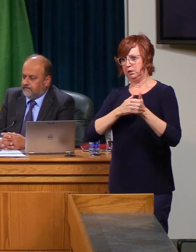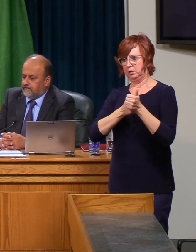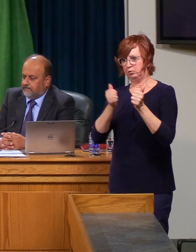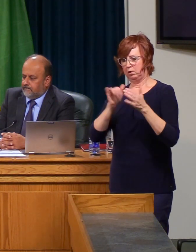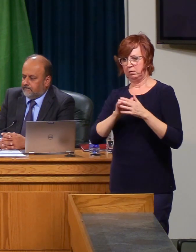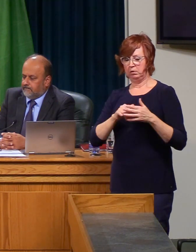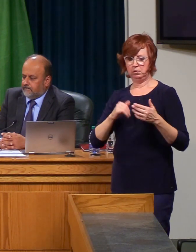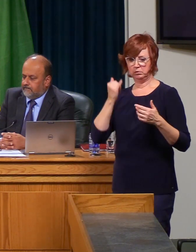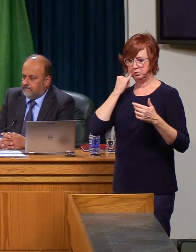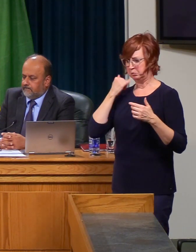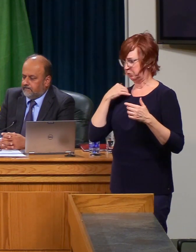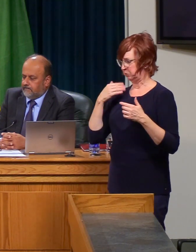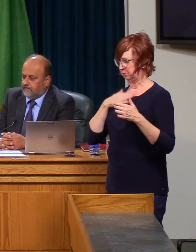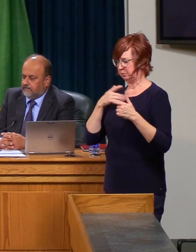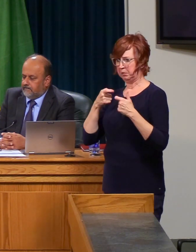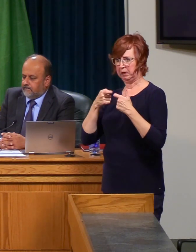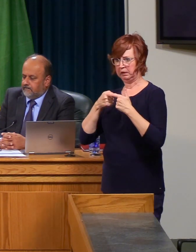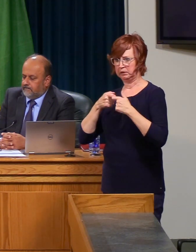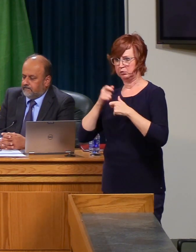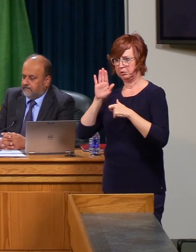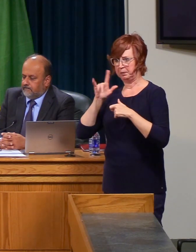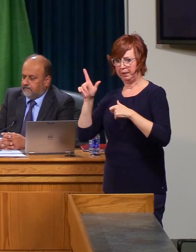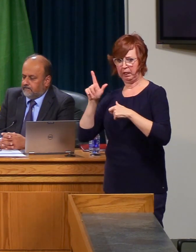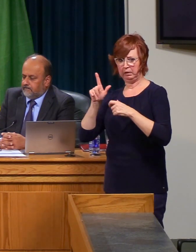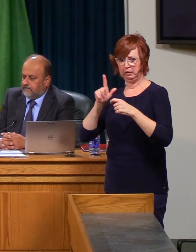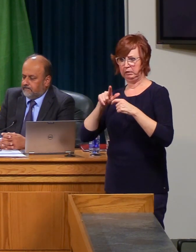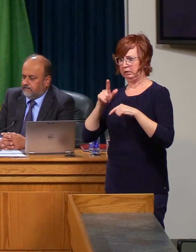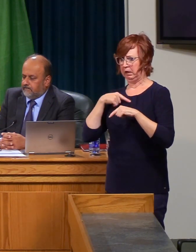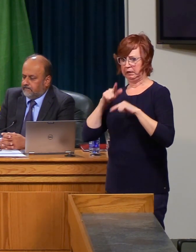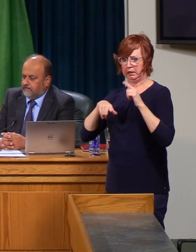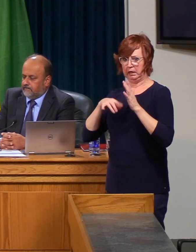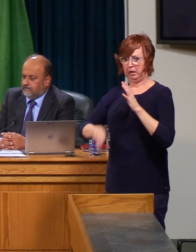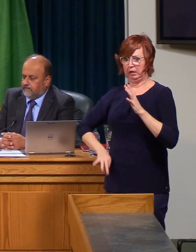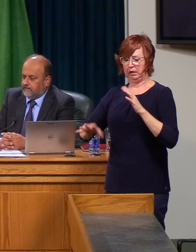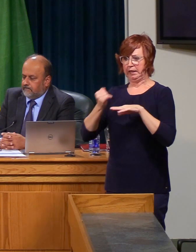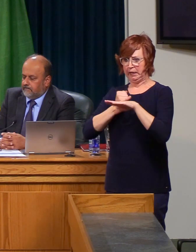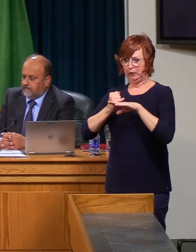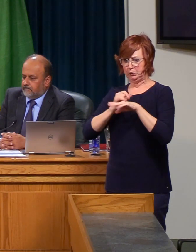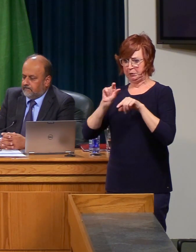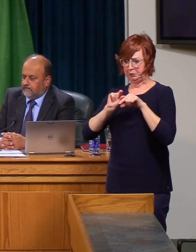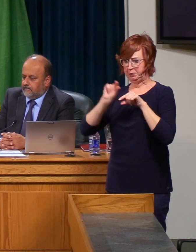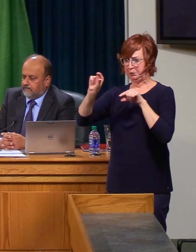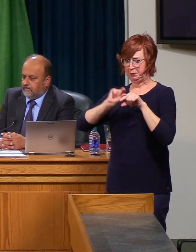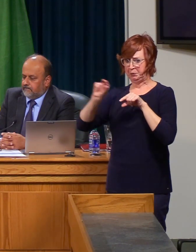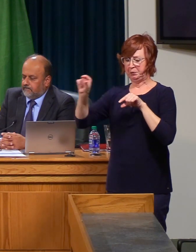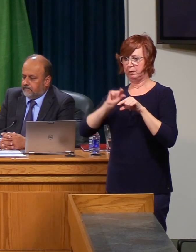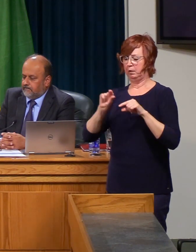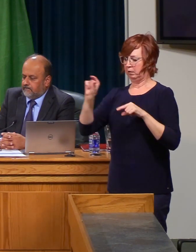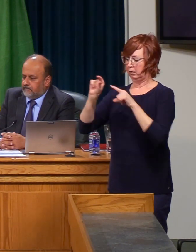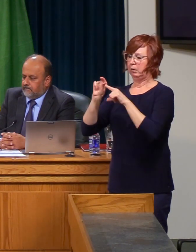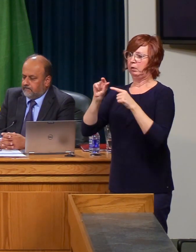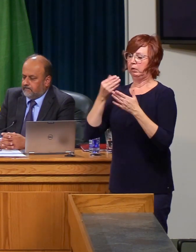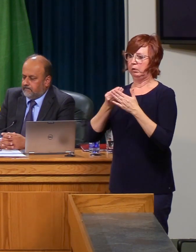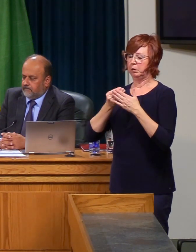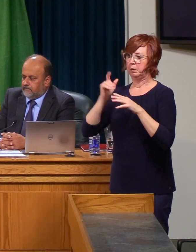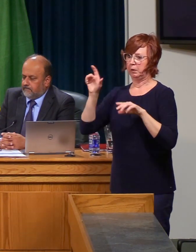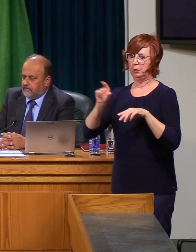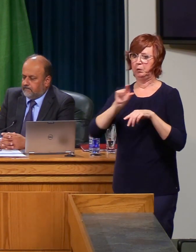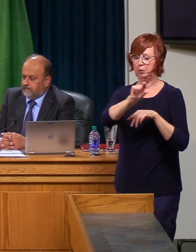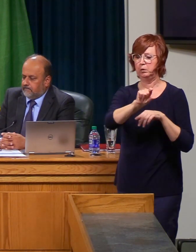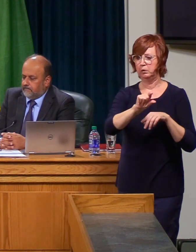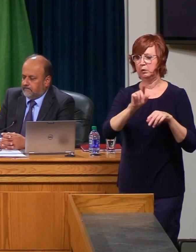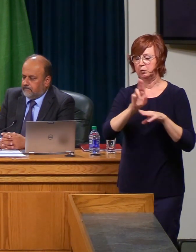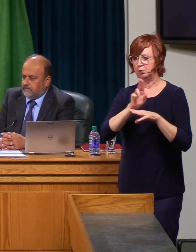interest on your power bill for 6 months, as you're not able to pay that, that is going to provide you some dollars to pay some of the other expenses that